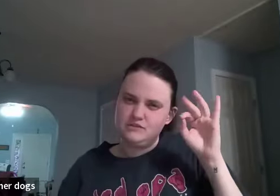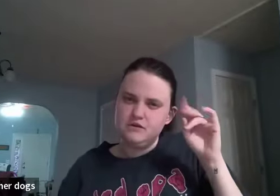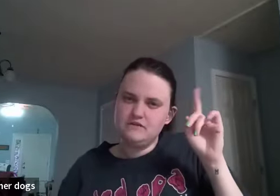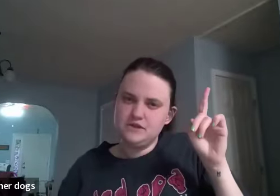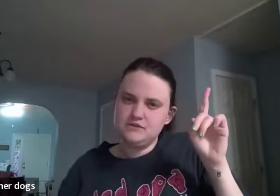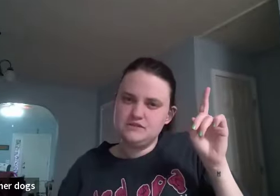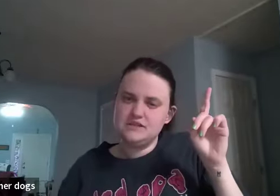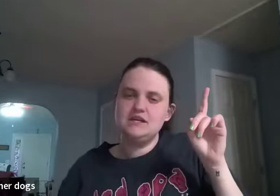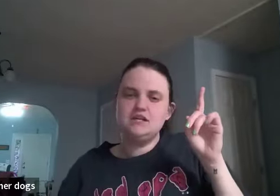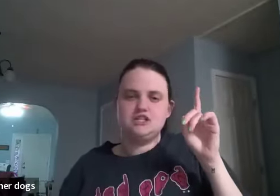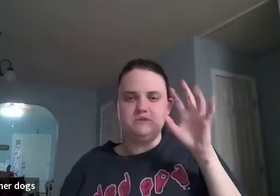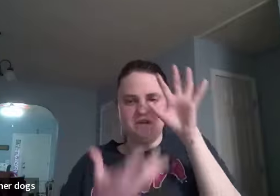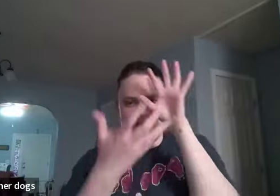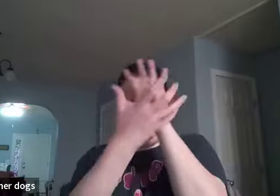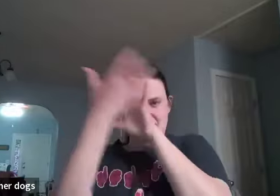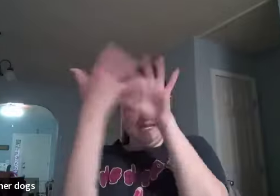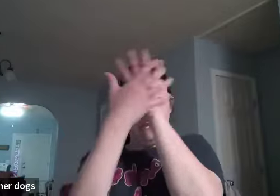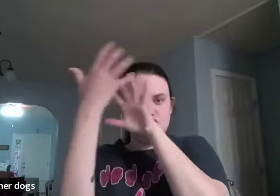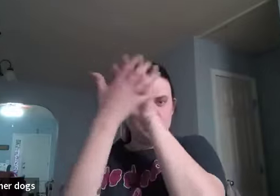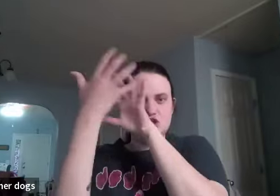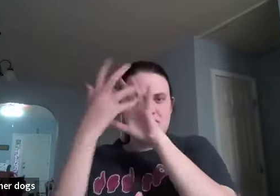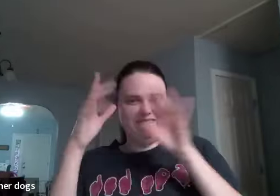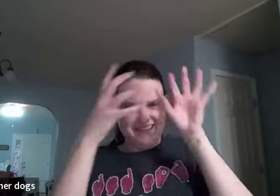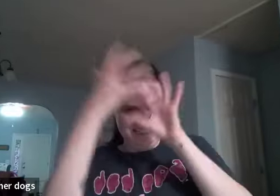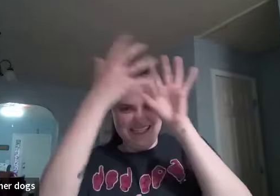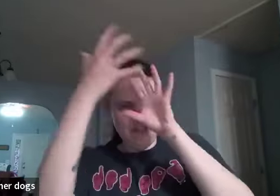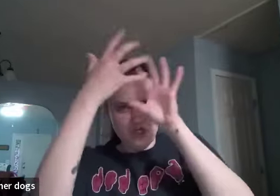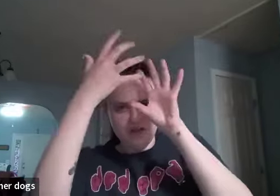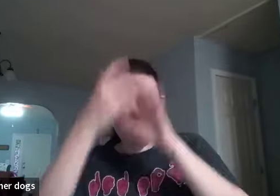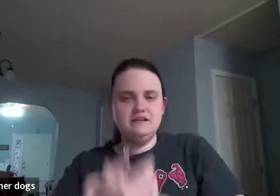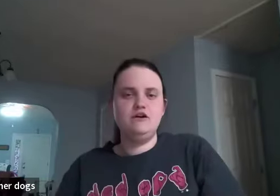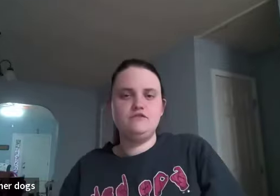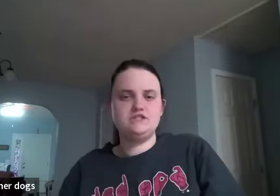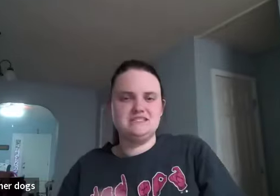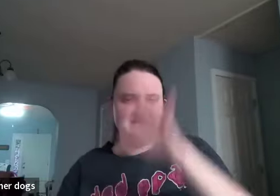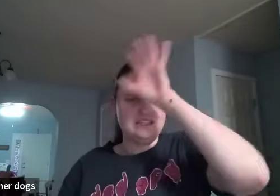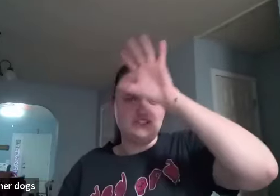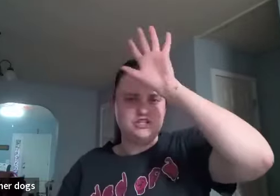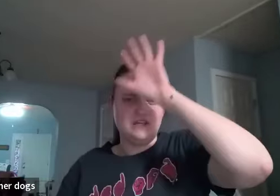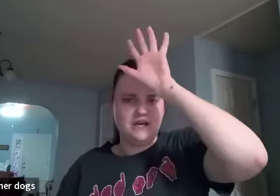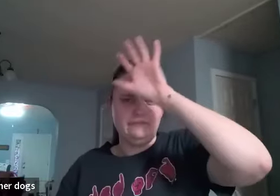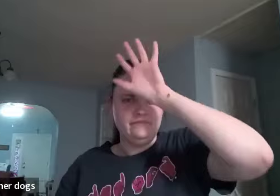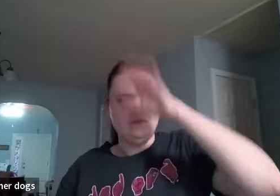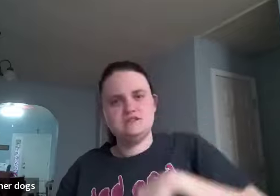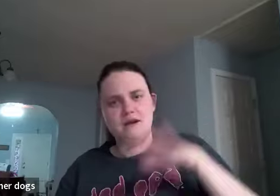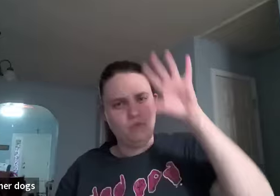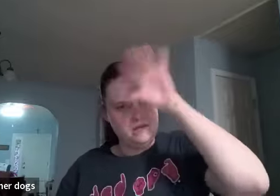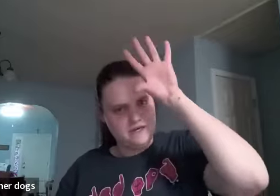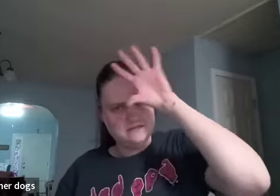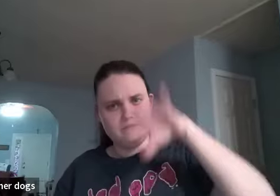spell confused. Just because this does show like that dizzy look kind of deal versus this is just like looks like I'm waving at